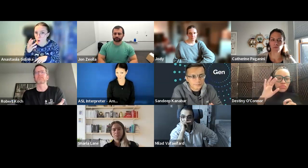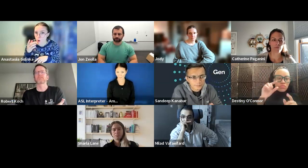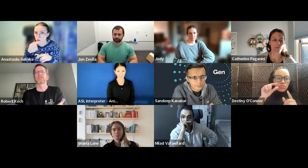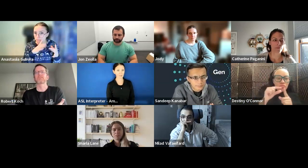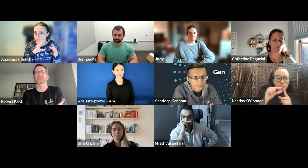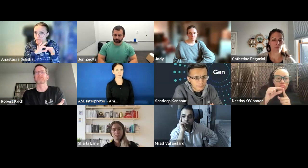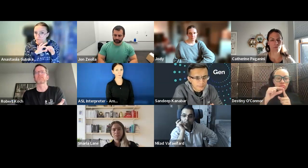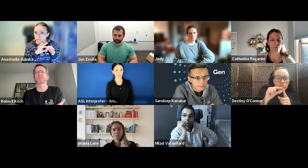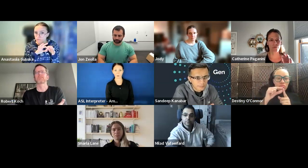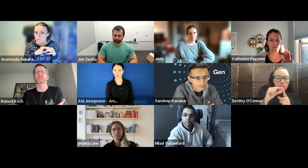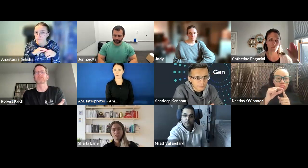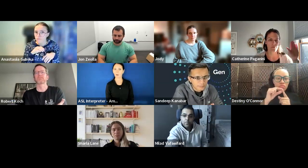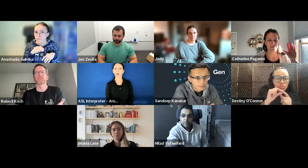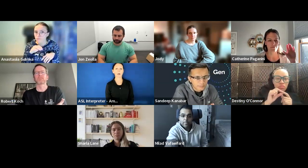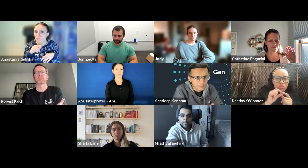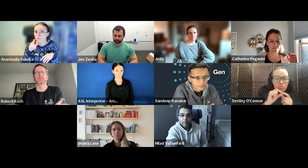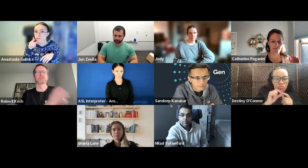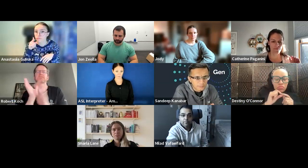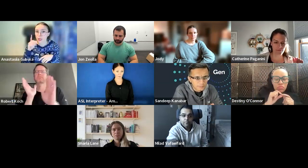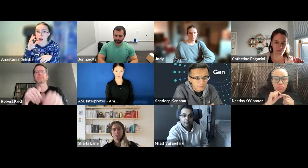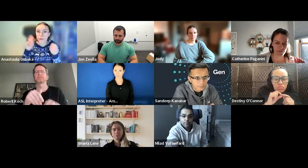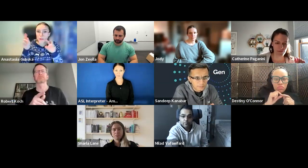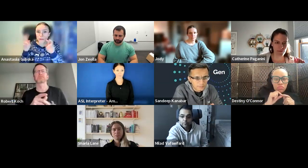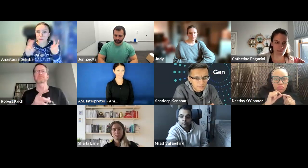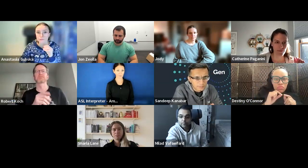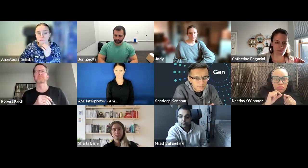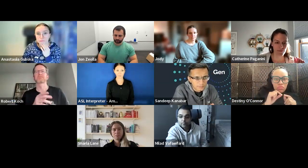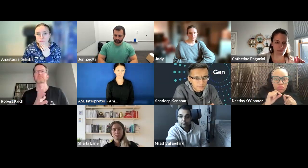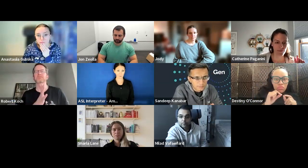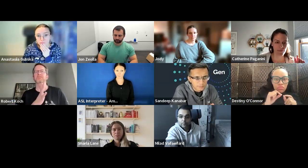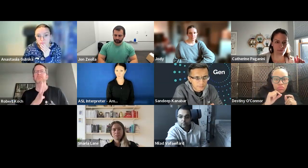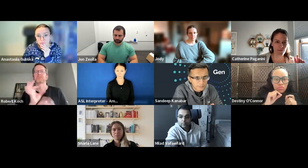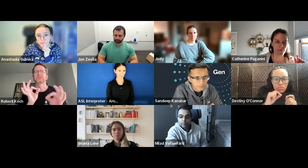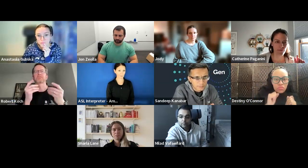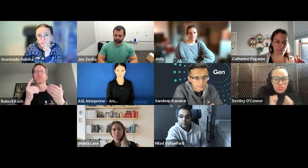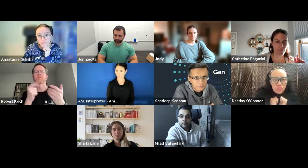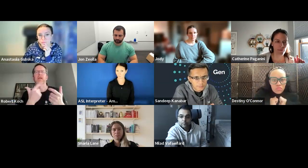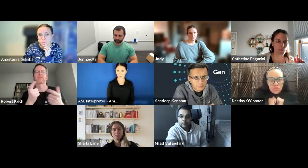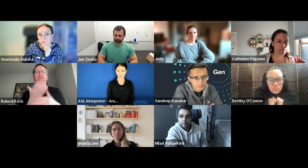send out an application, or the word here, Destiny is clarifying, Rob saying it's fine.